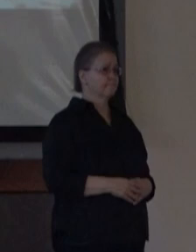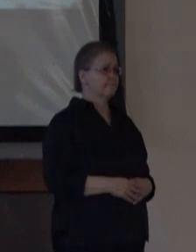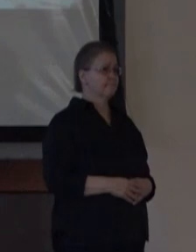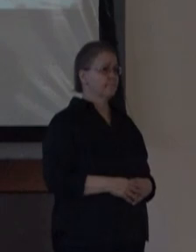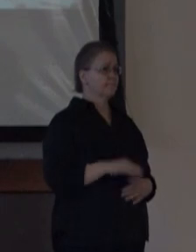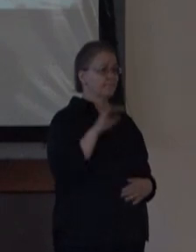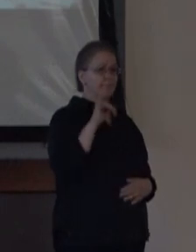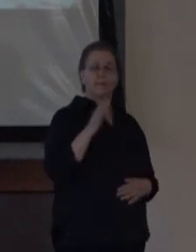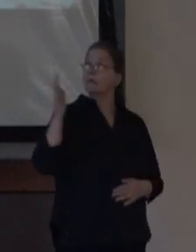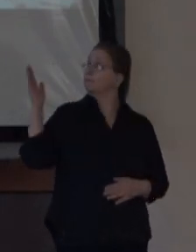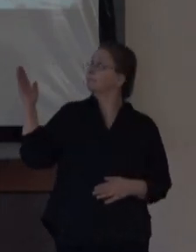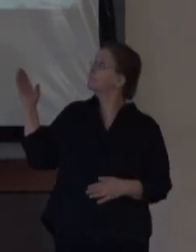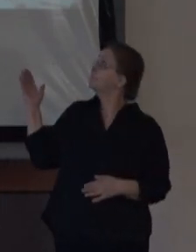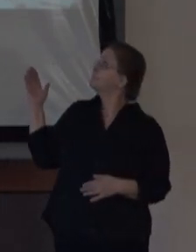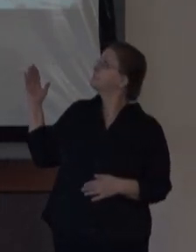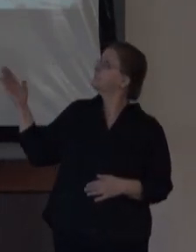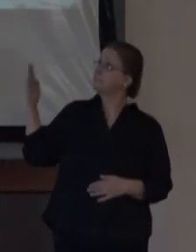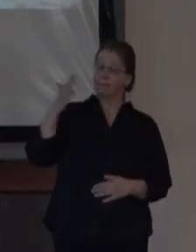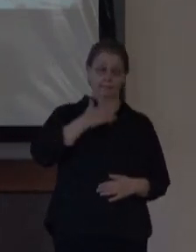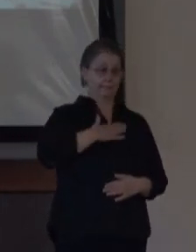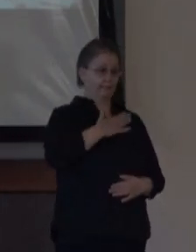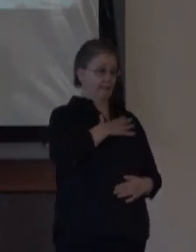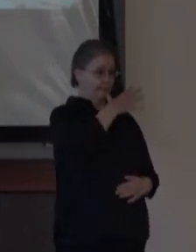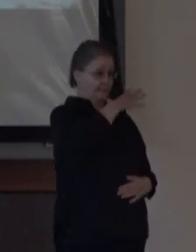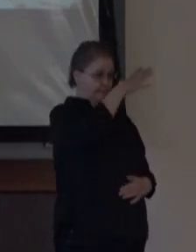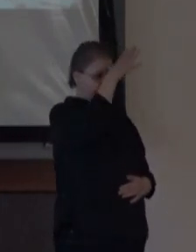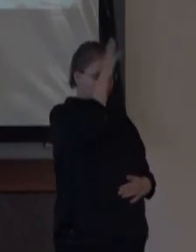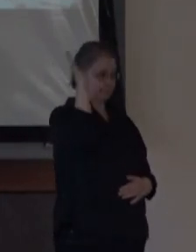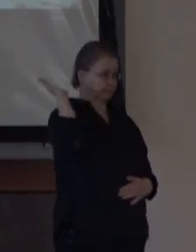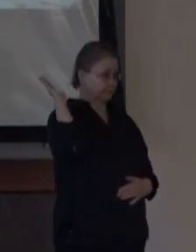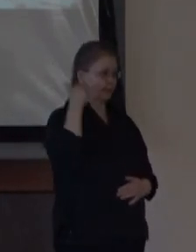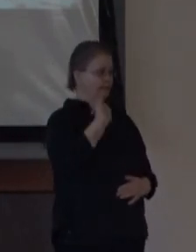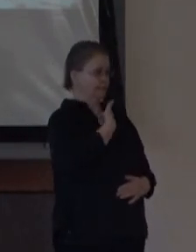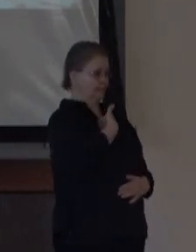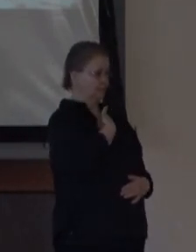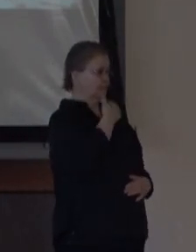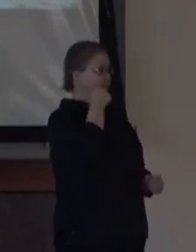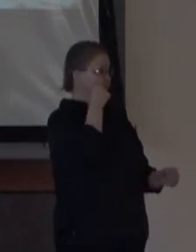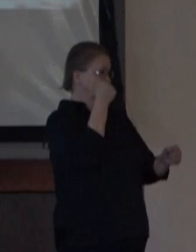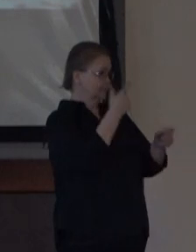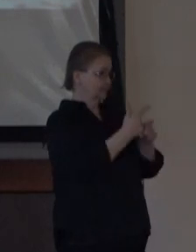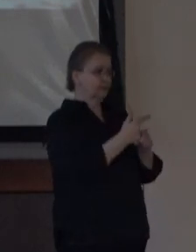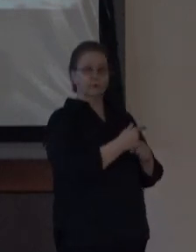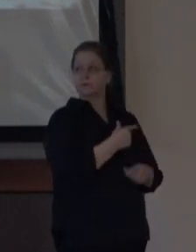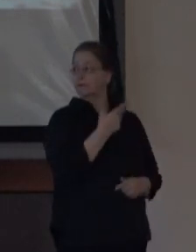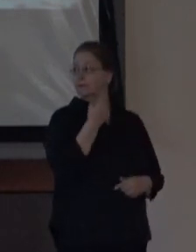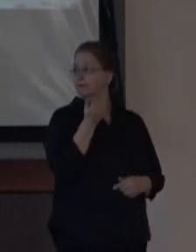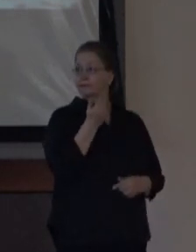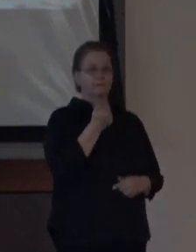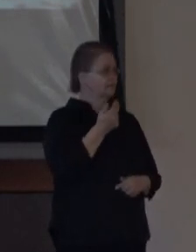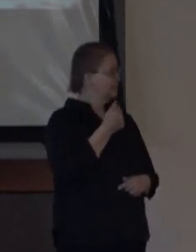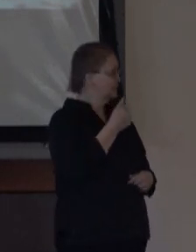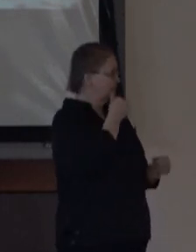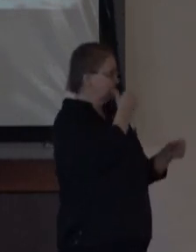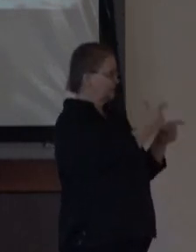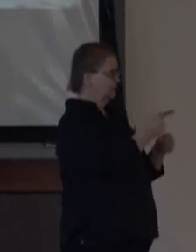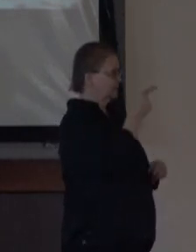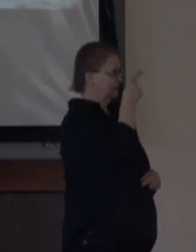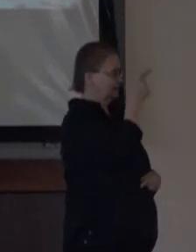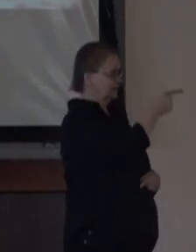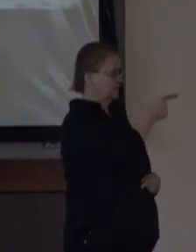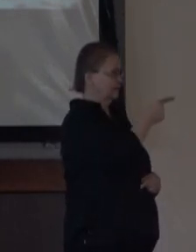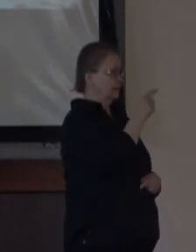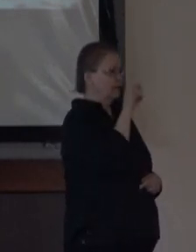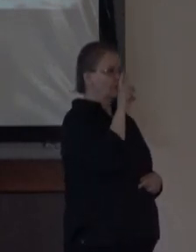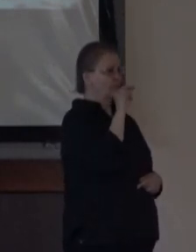So this is my parents, and me and my sister, who's over there sitting in the chair,